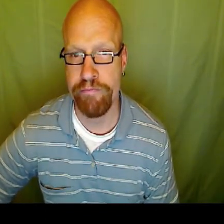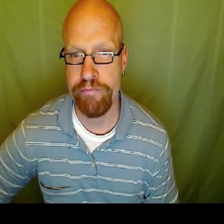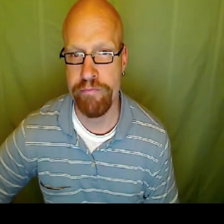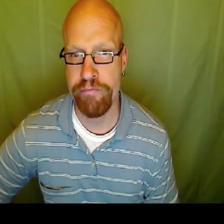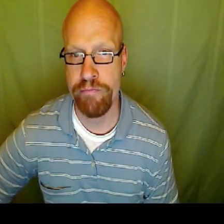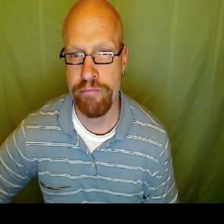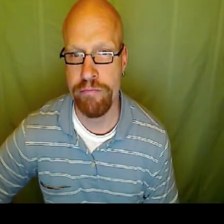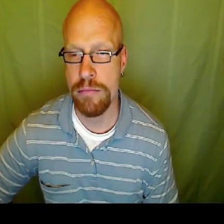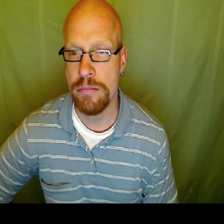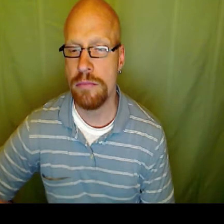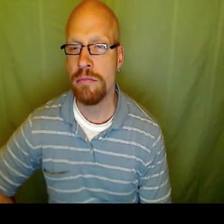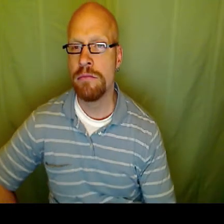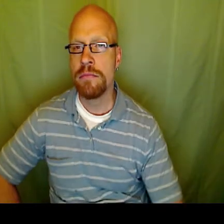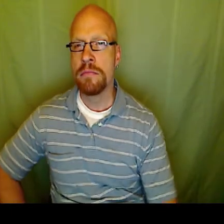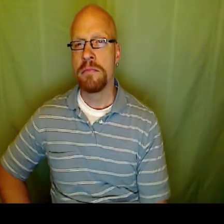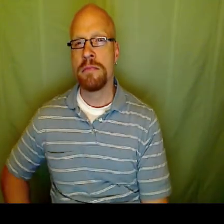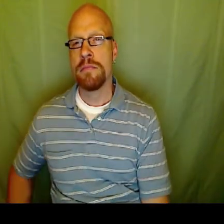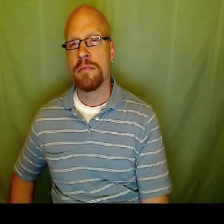Thank you. Thank you.